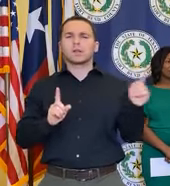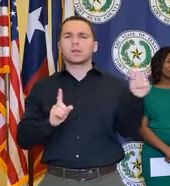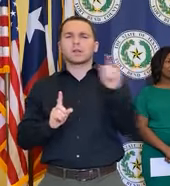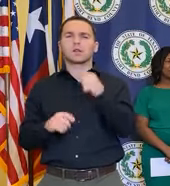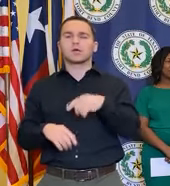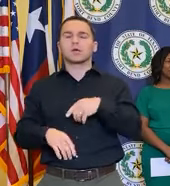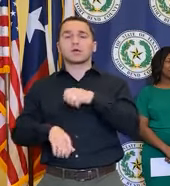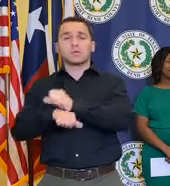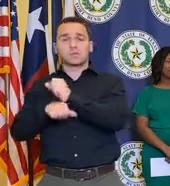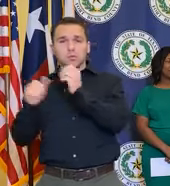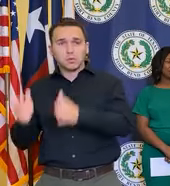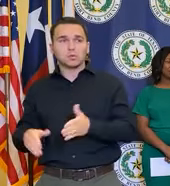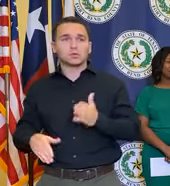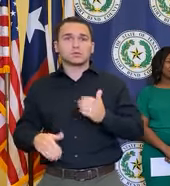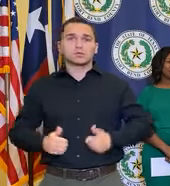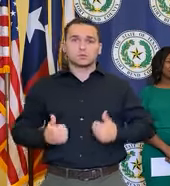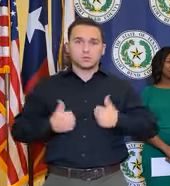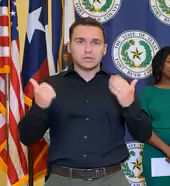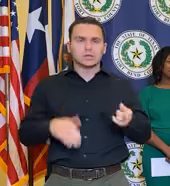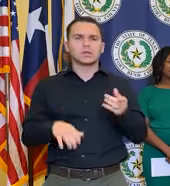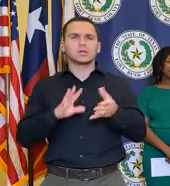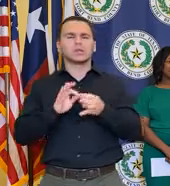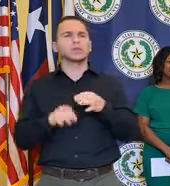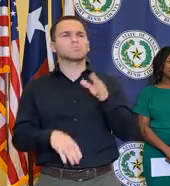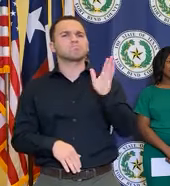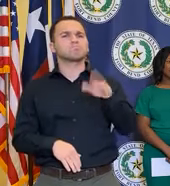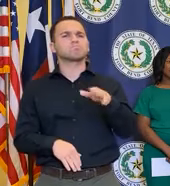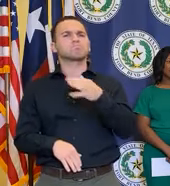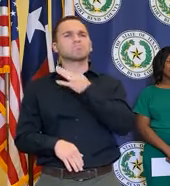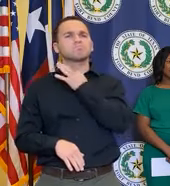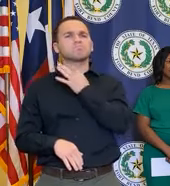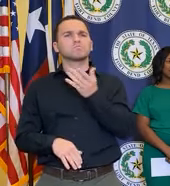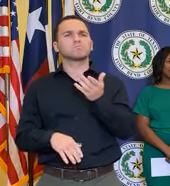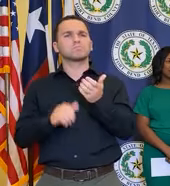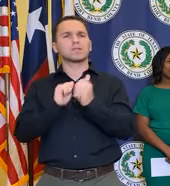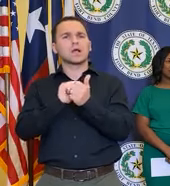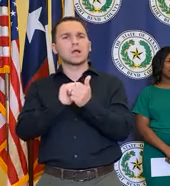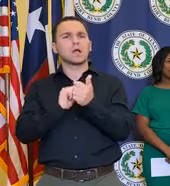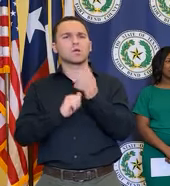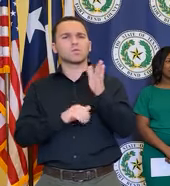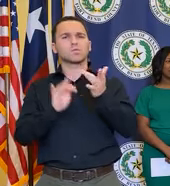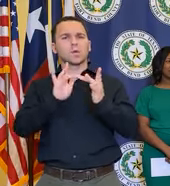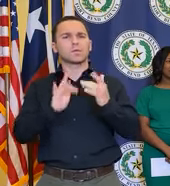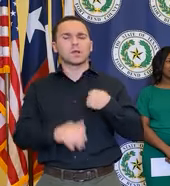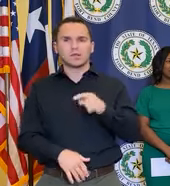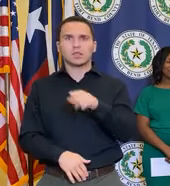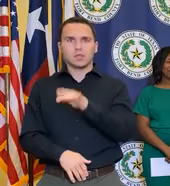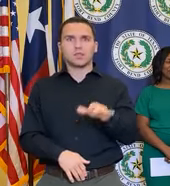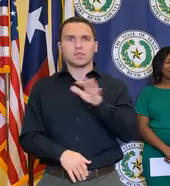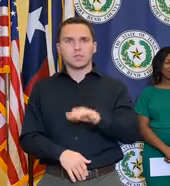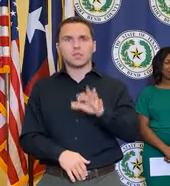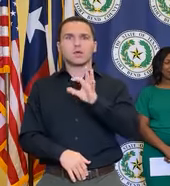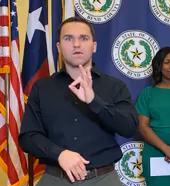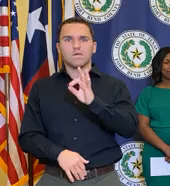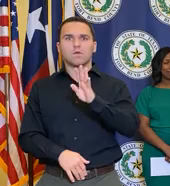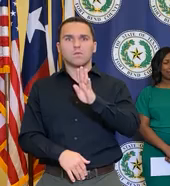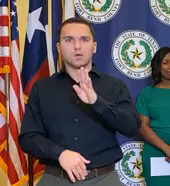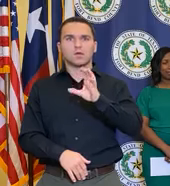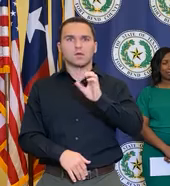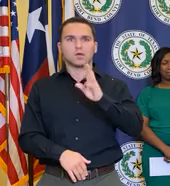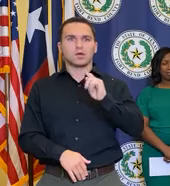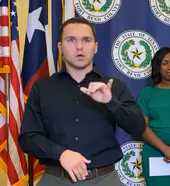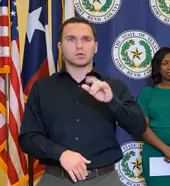employees and even our residents. So how do you, we have to spell it out, Fort Bend County TX.gov kind of thing. And then they